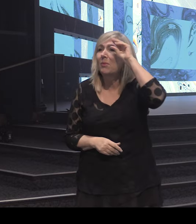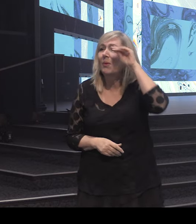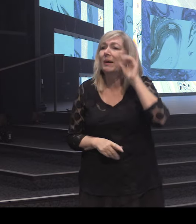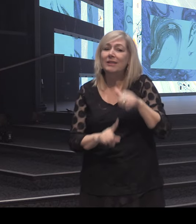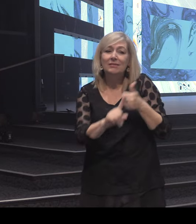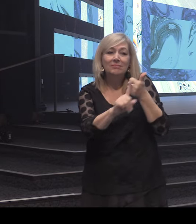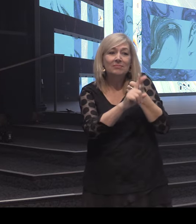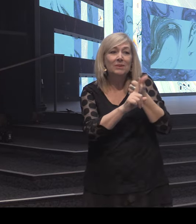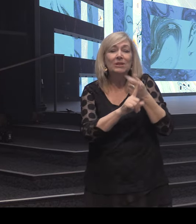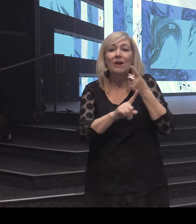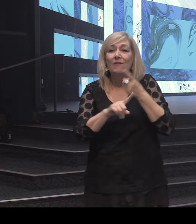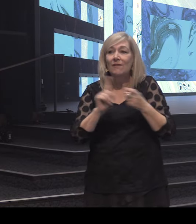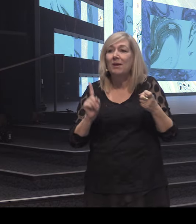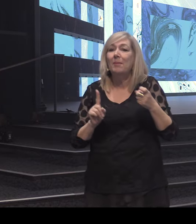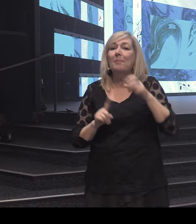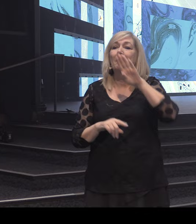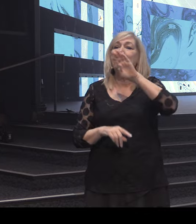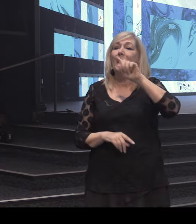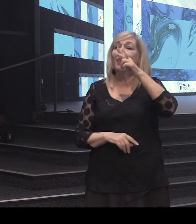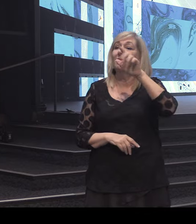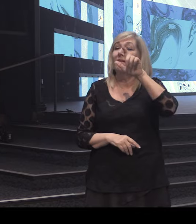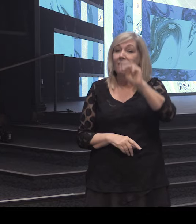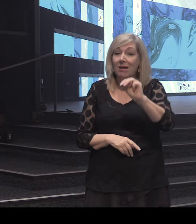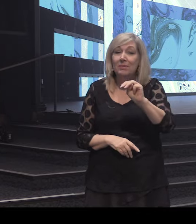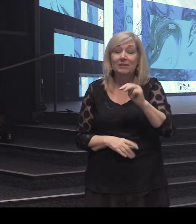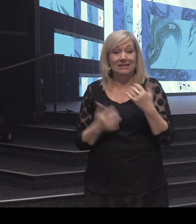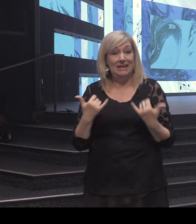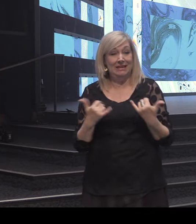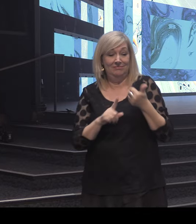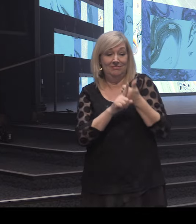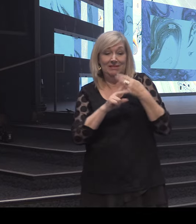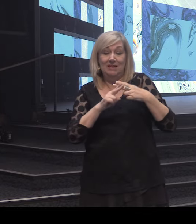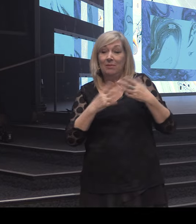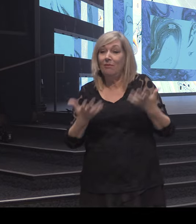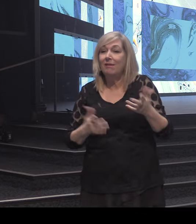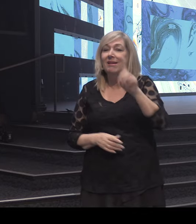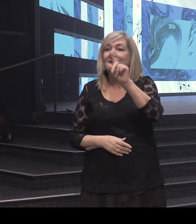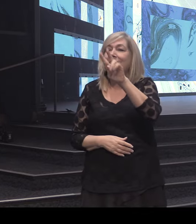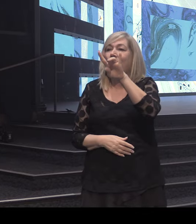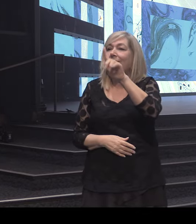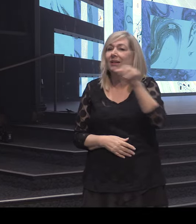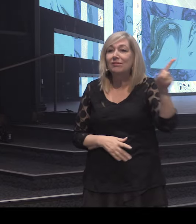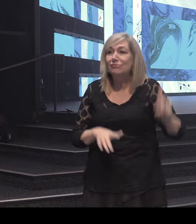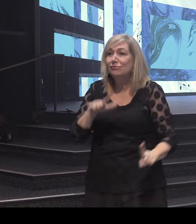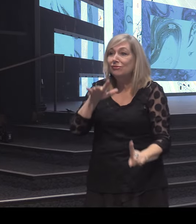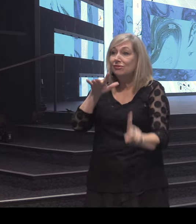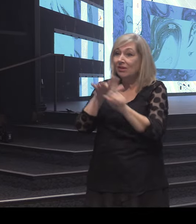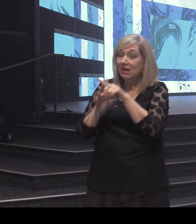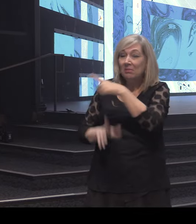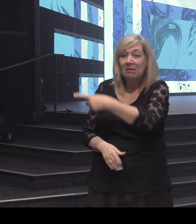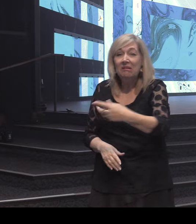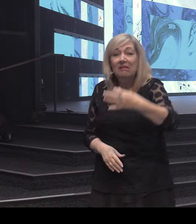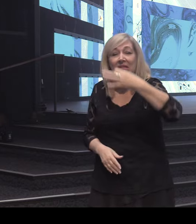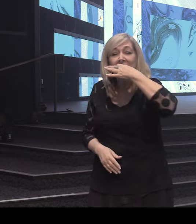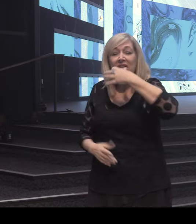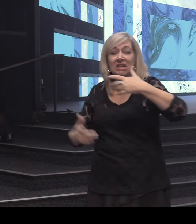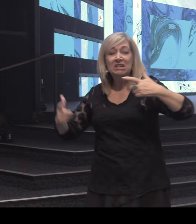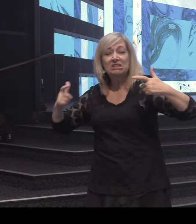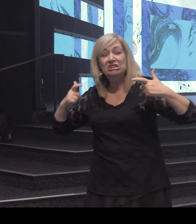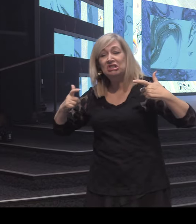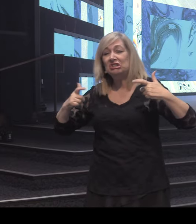hills of Bethlehem. Now, David, when he arrived, he didn't have any skills that the army didn't already